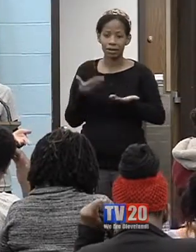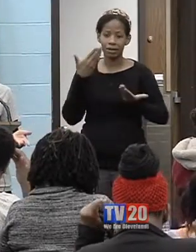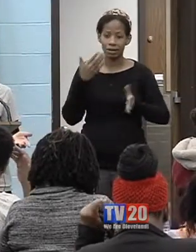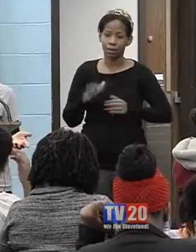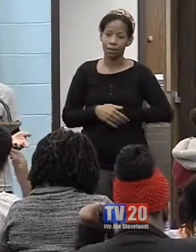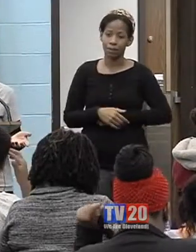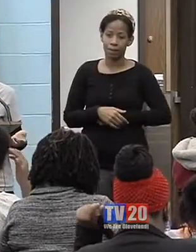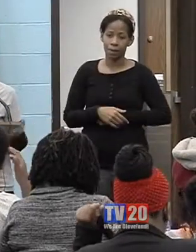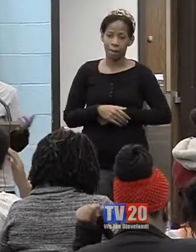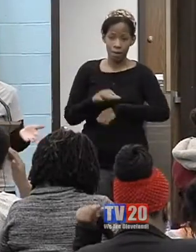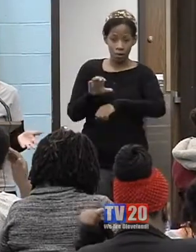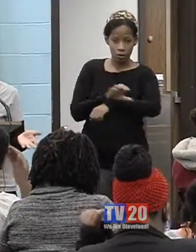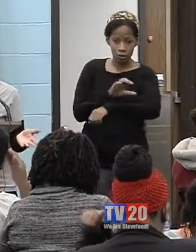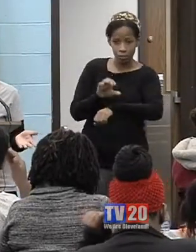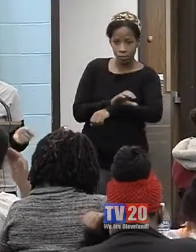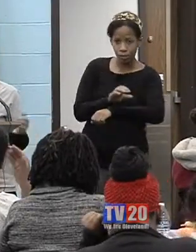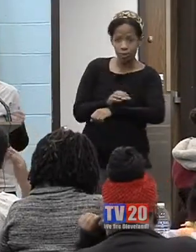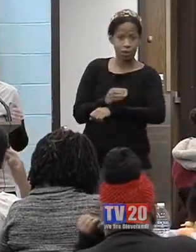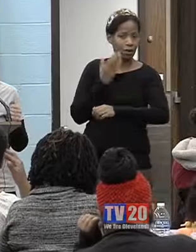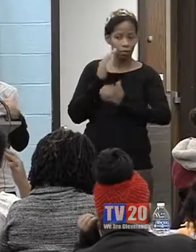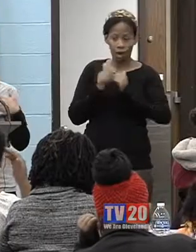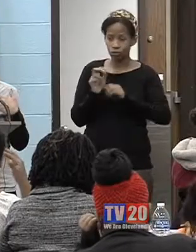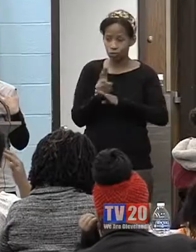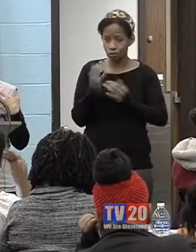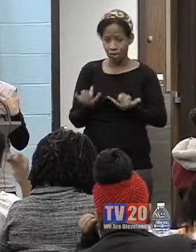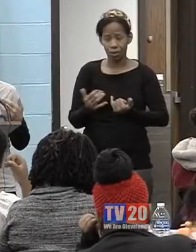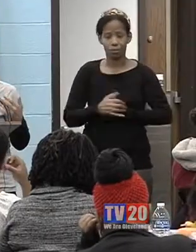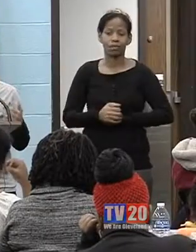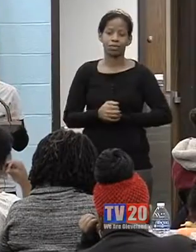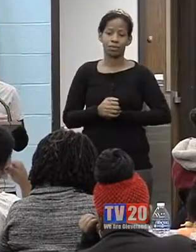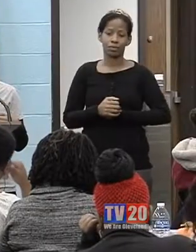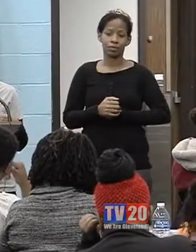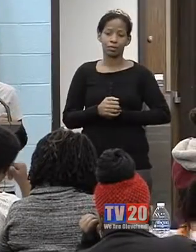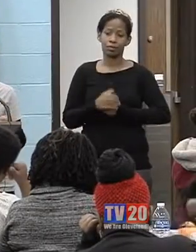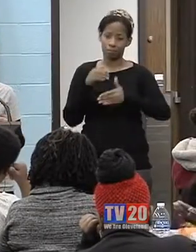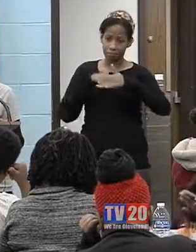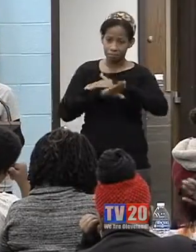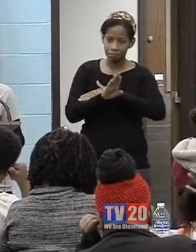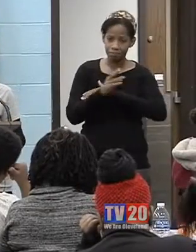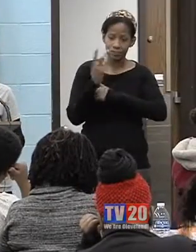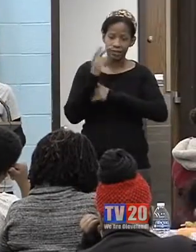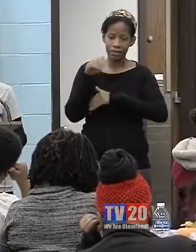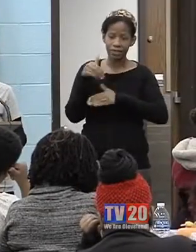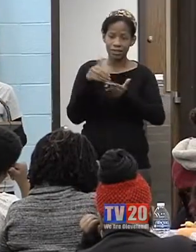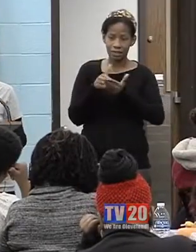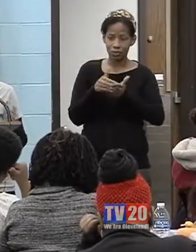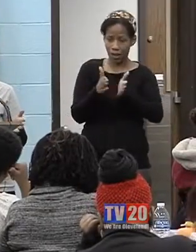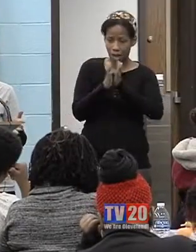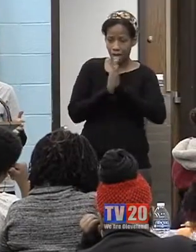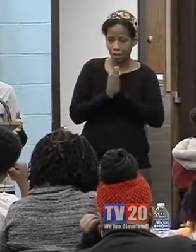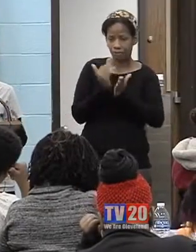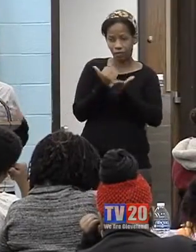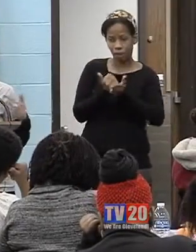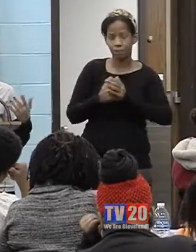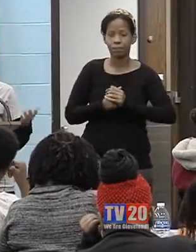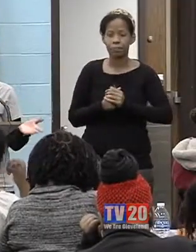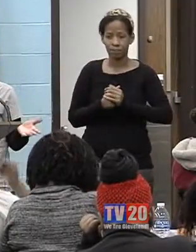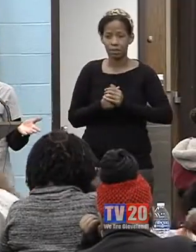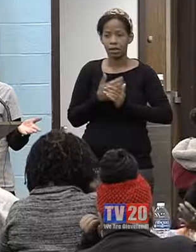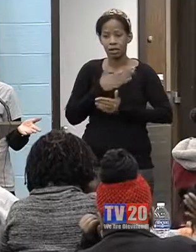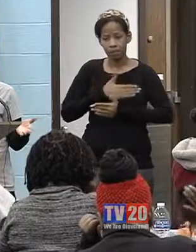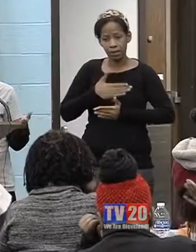learned how to use a computer way sooner and been able to be more independent. So please